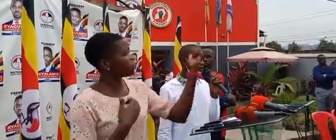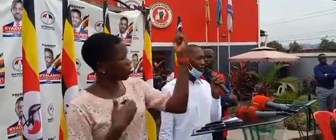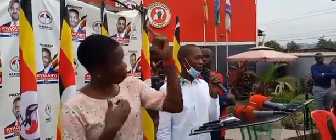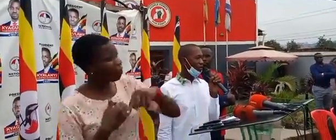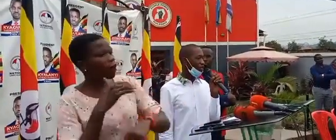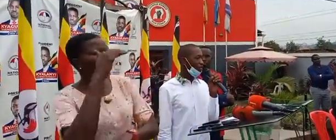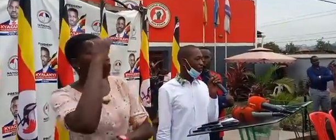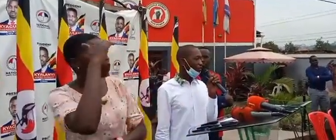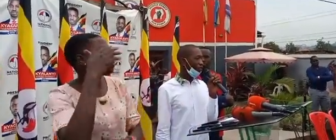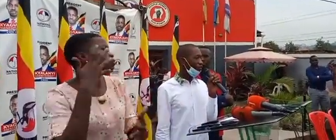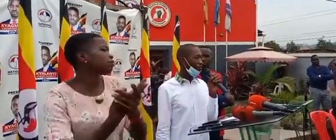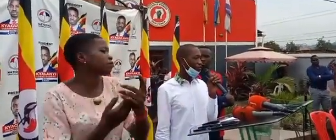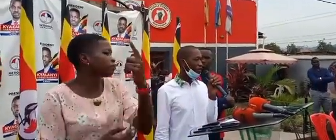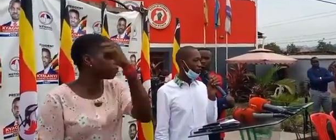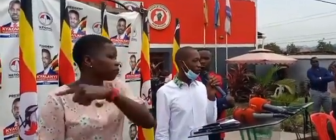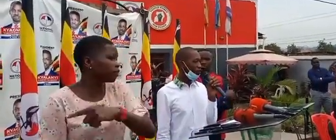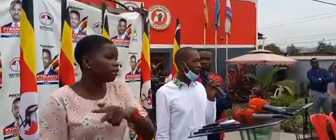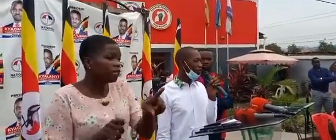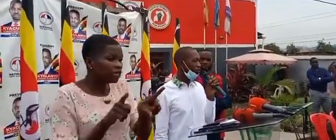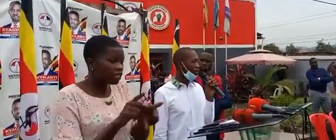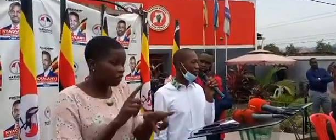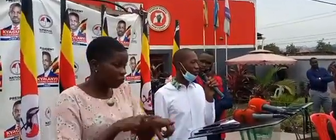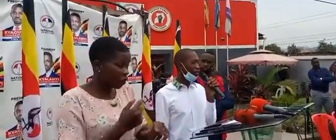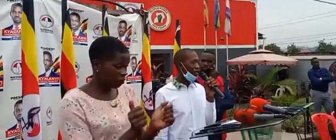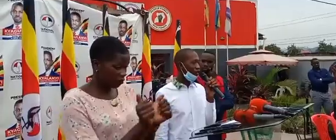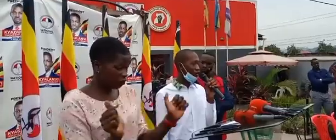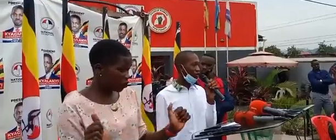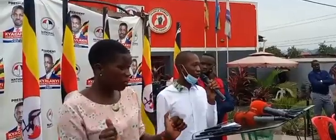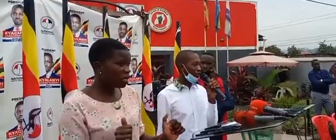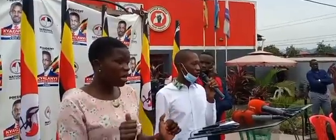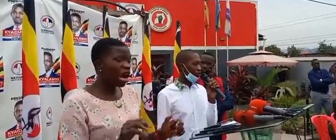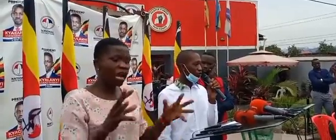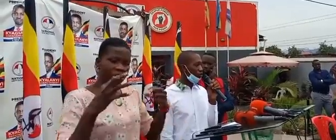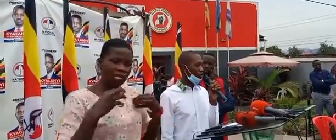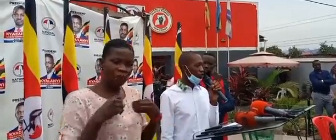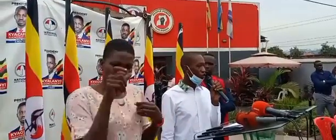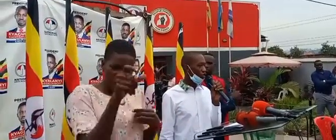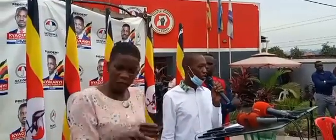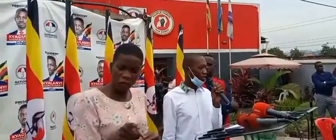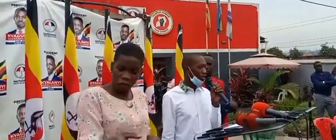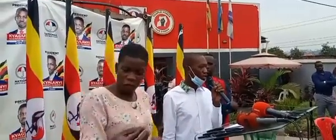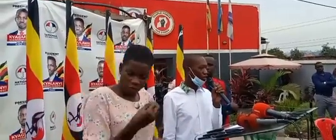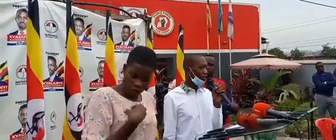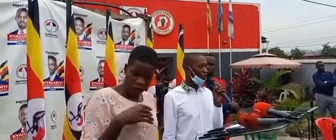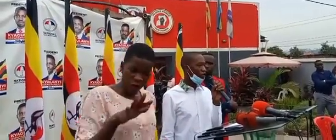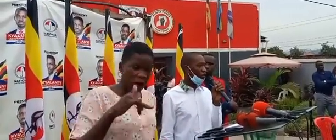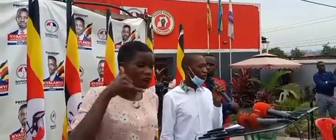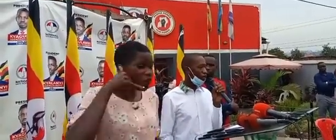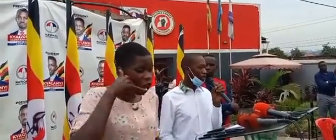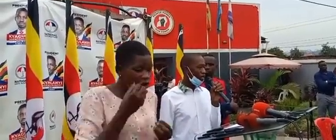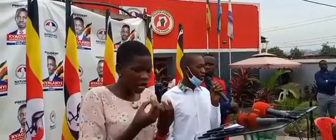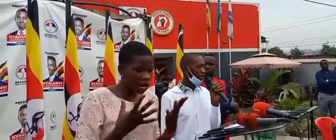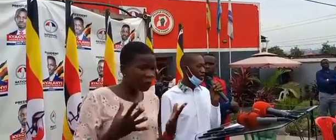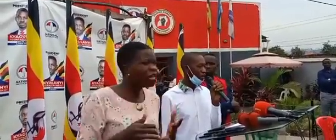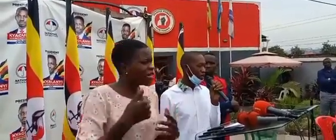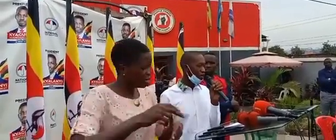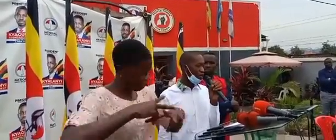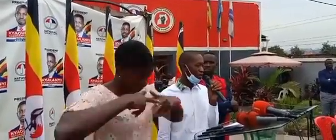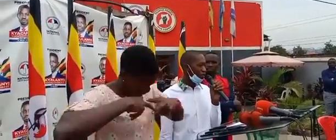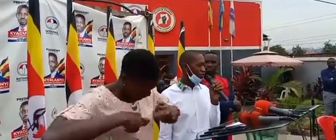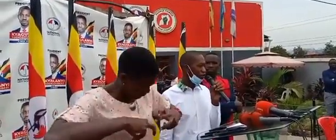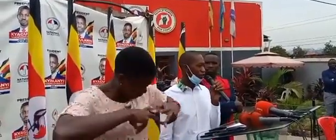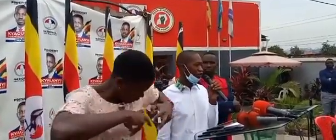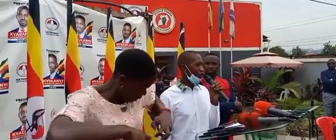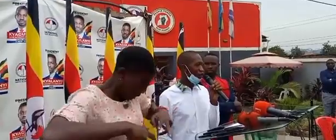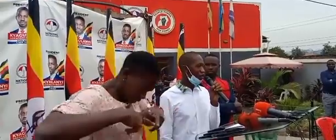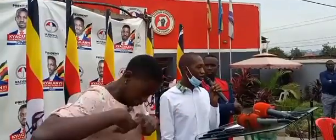vayo tebakiriza kuvayo nti oba omuntu akwate namba y'essimu ogitambuze sobole okutegeeza abantu be baba chekinga ne bakakasa